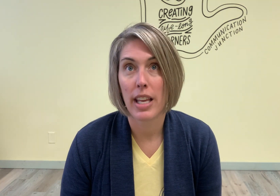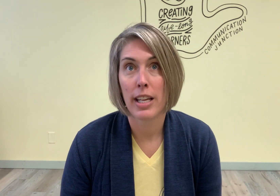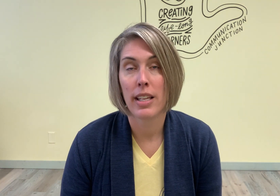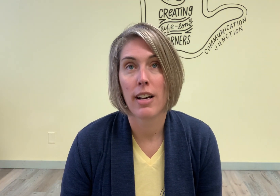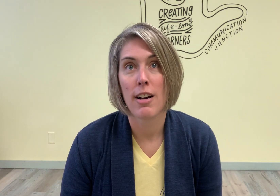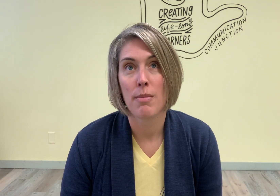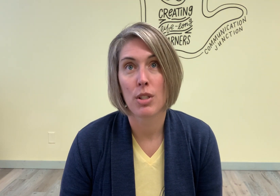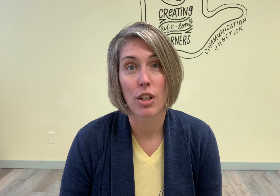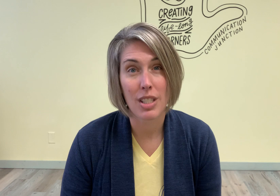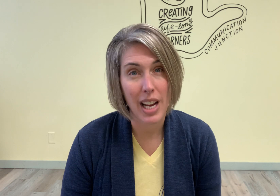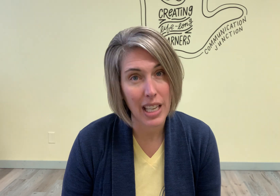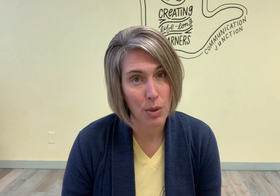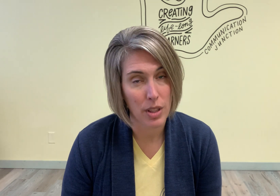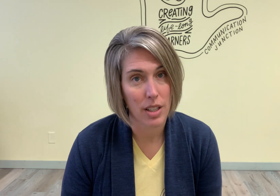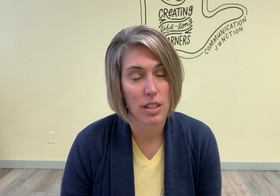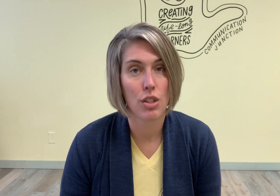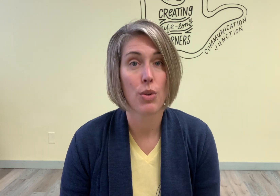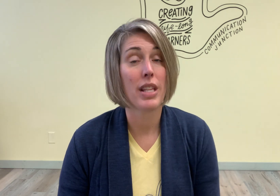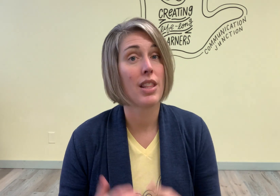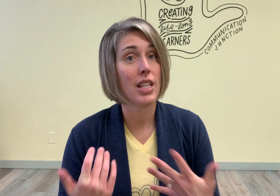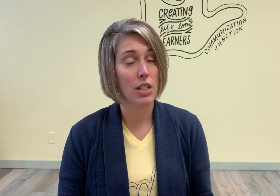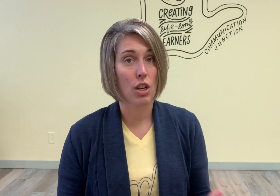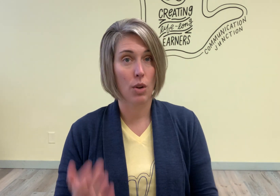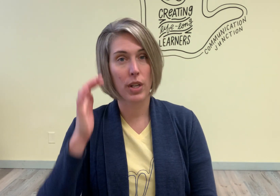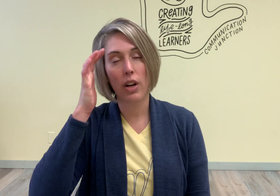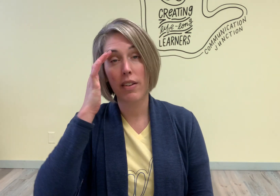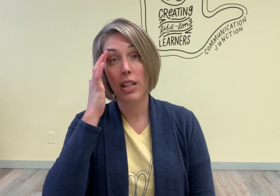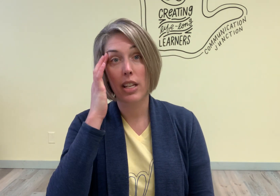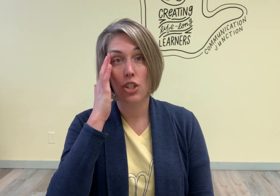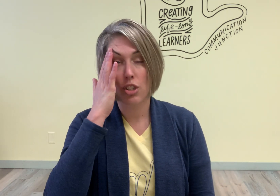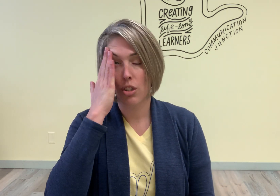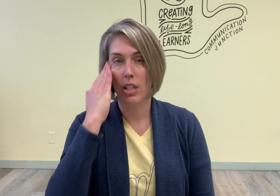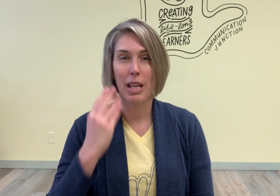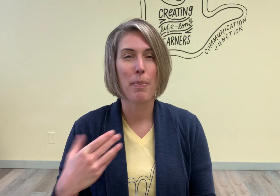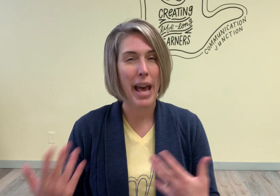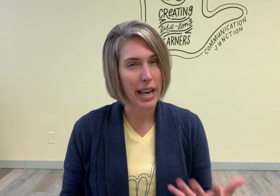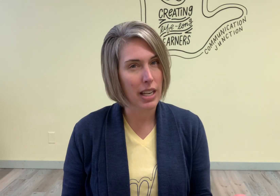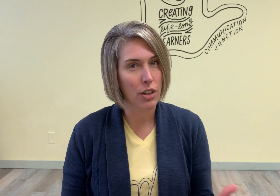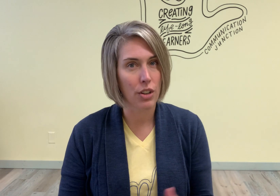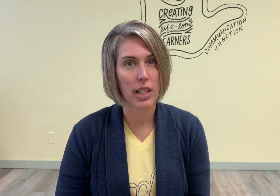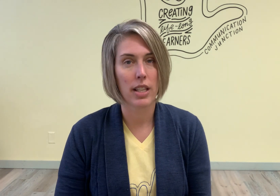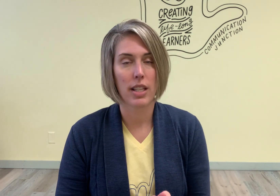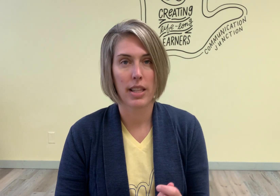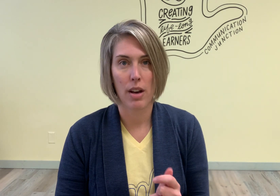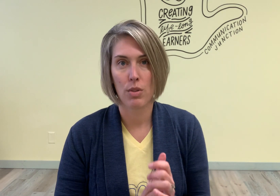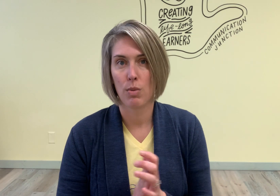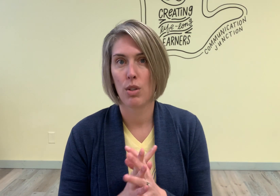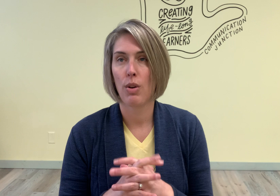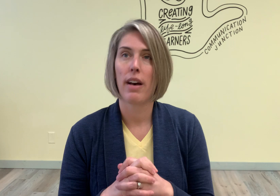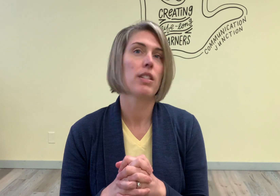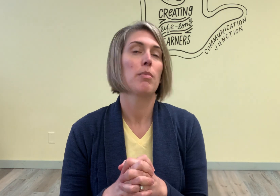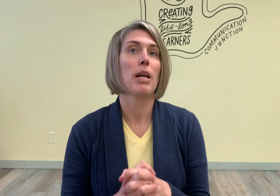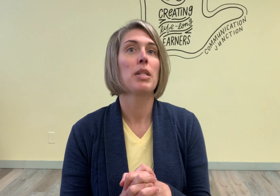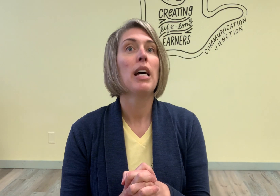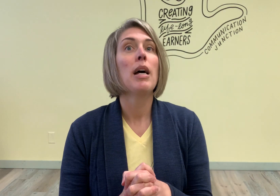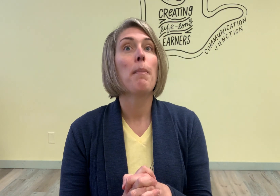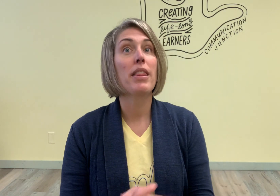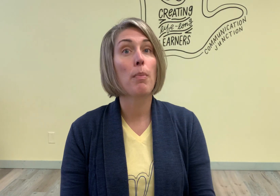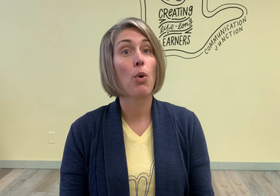can start signing with us. So in this song, we don't have a lot of gestures like patting or anything like that, which we do have sometimes, but the pointing